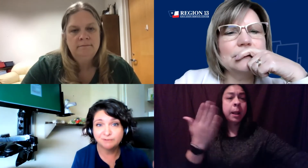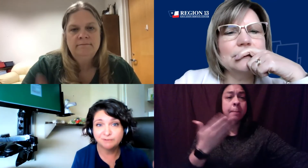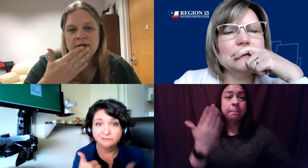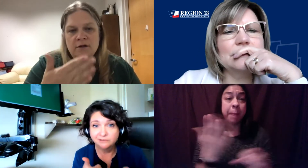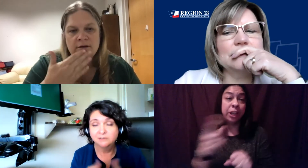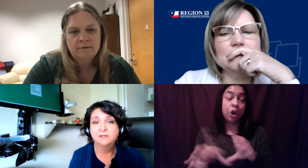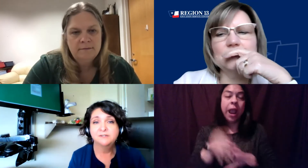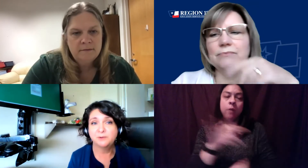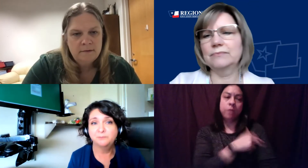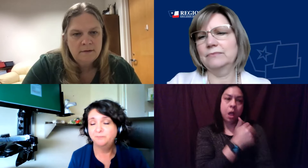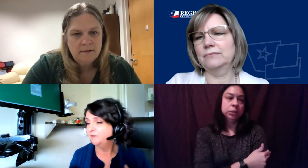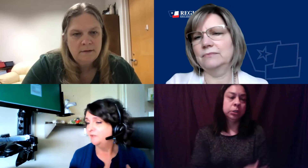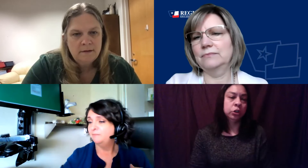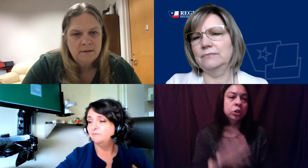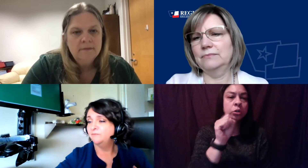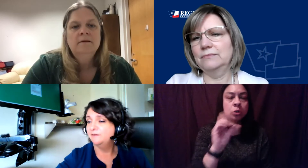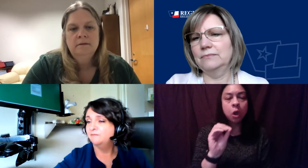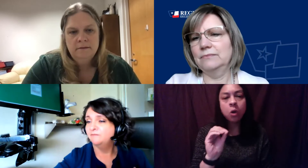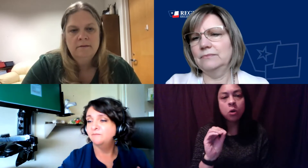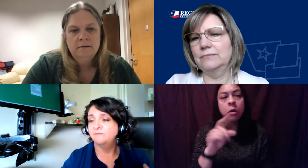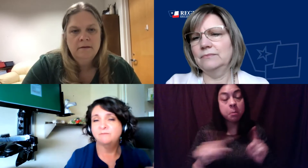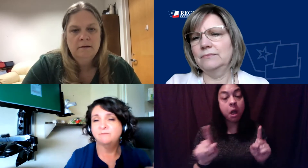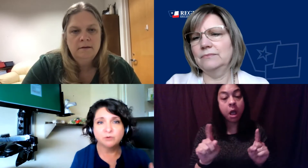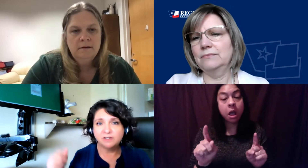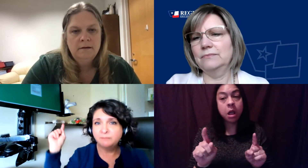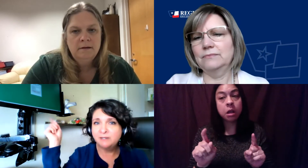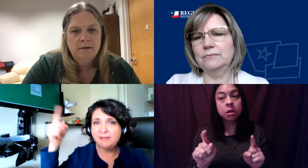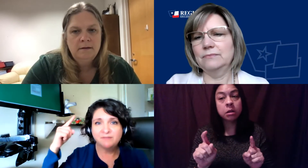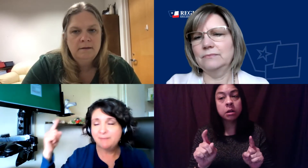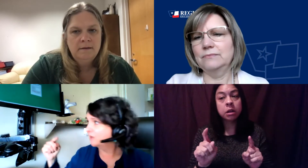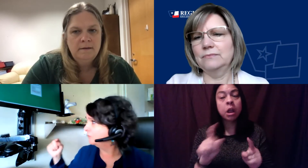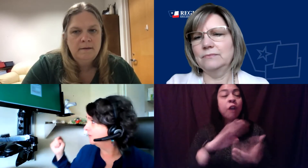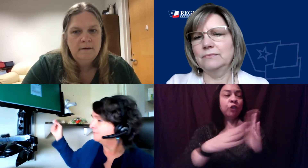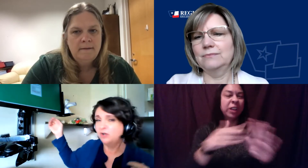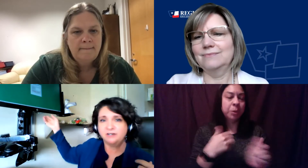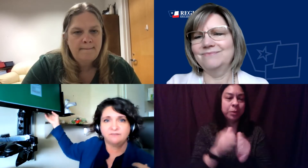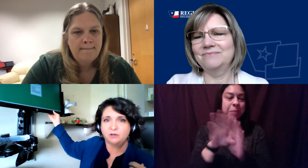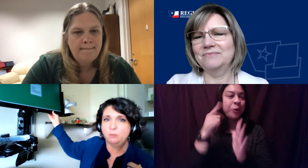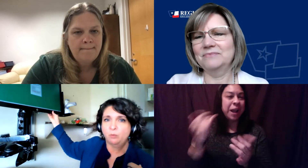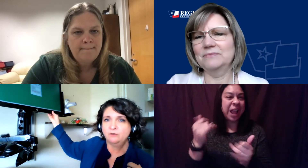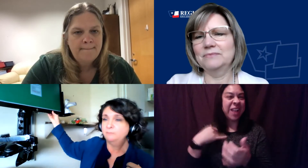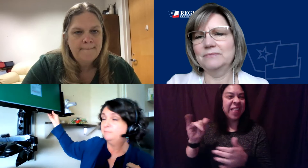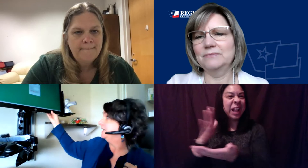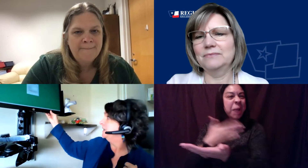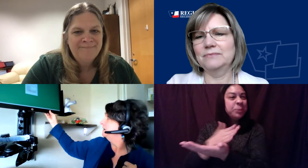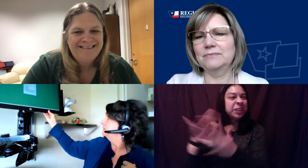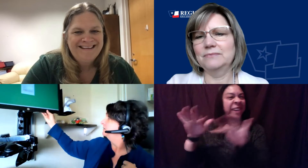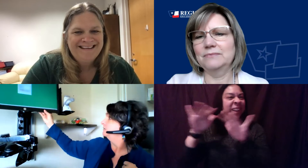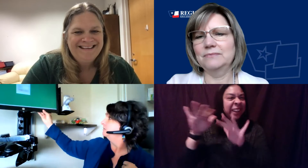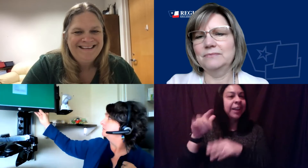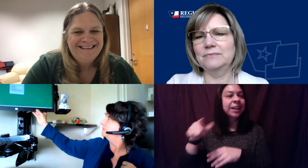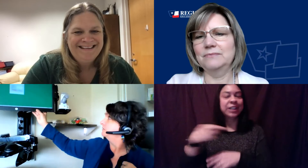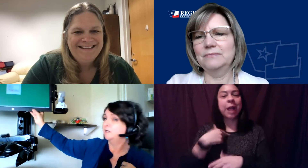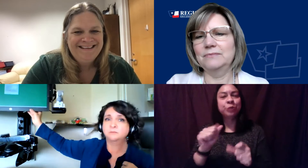out of the hospital. So, but forgive me about the background. I'm trying to figure out where to be.